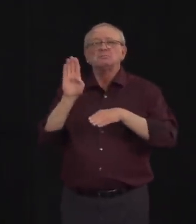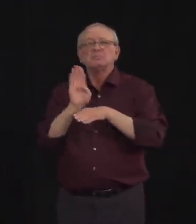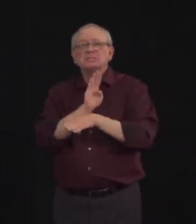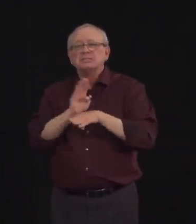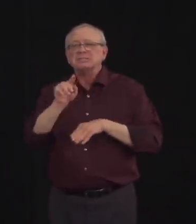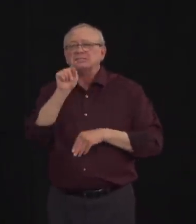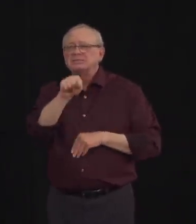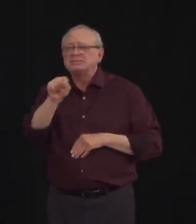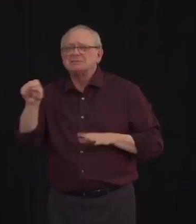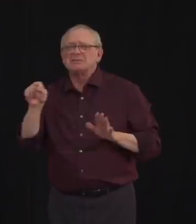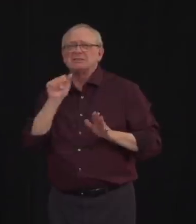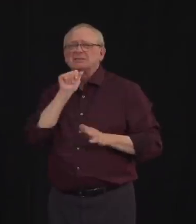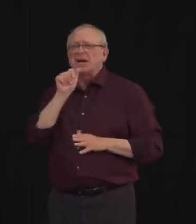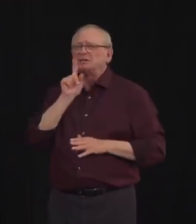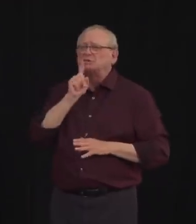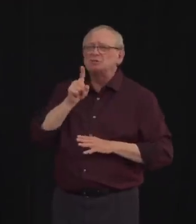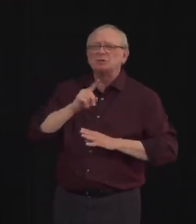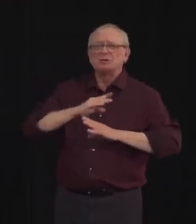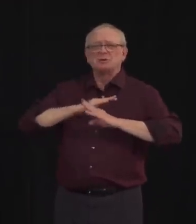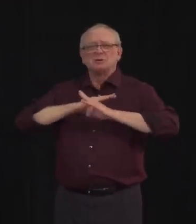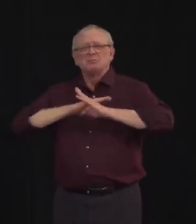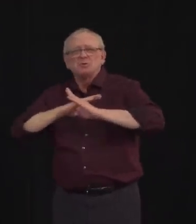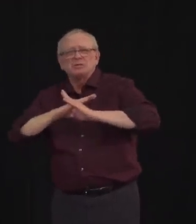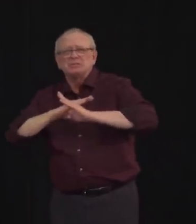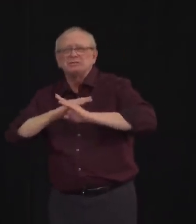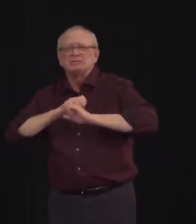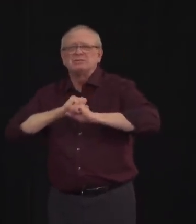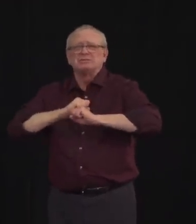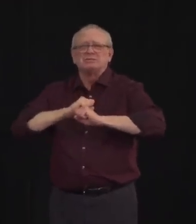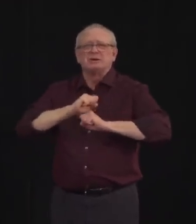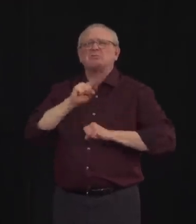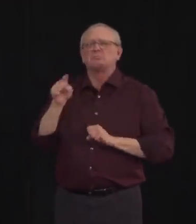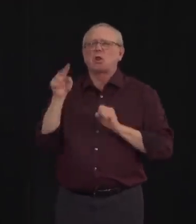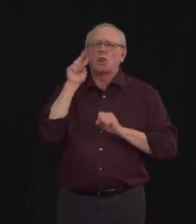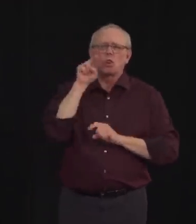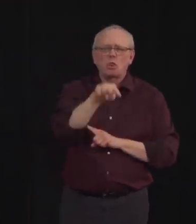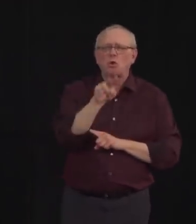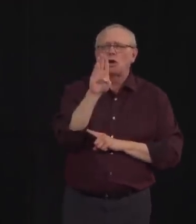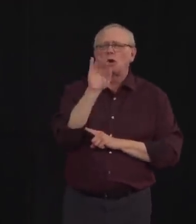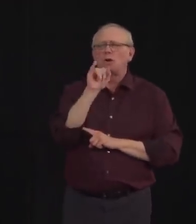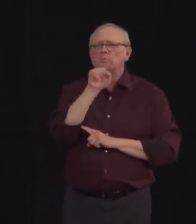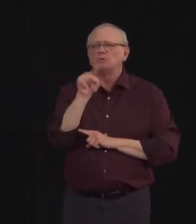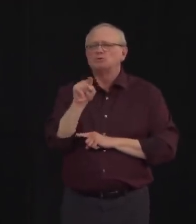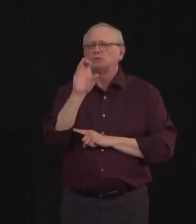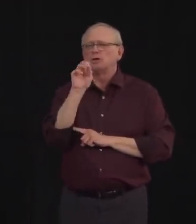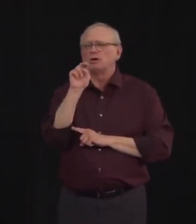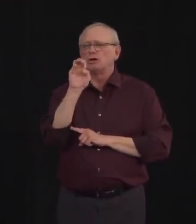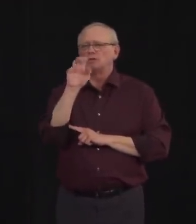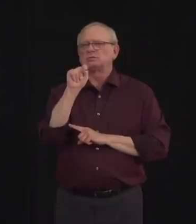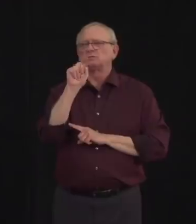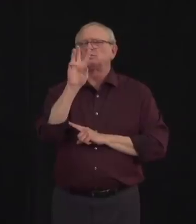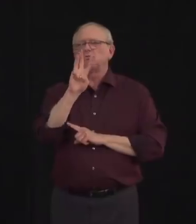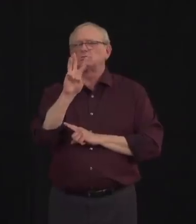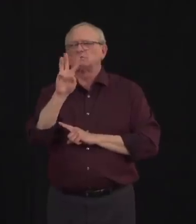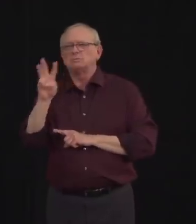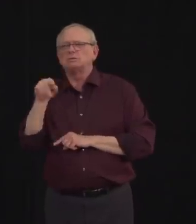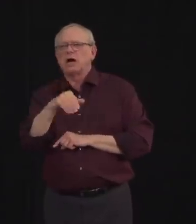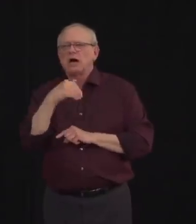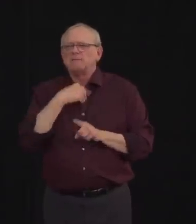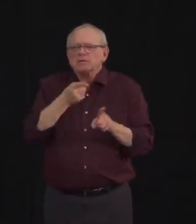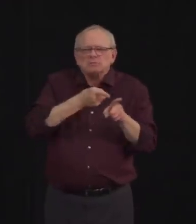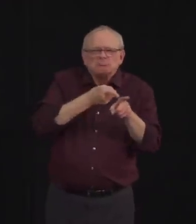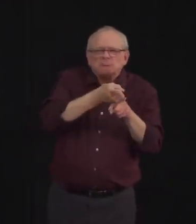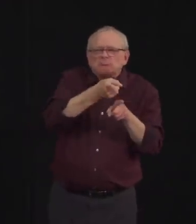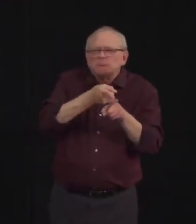Sector-specific guidance is available, and my team is working hard to develop more of these documents. A template is also available to